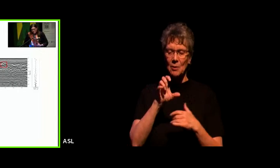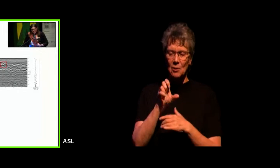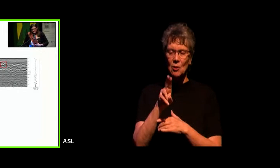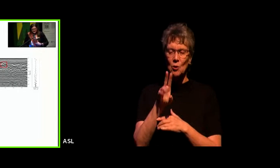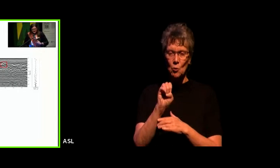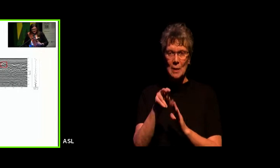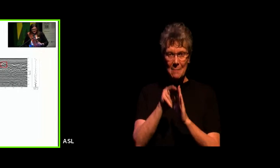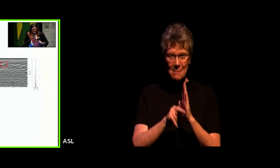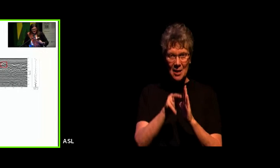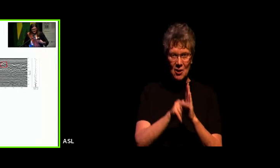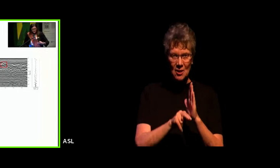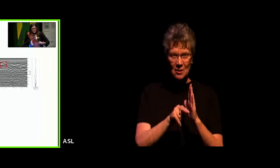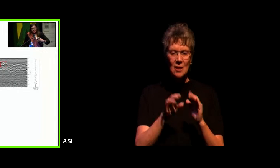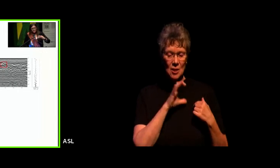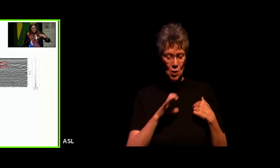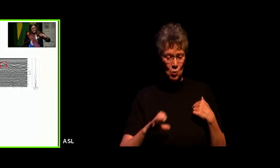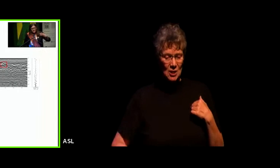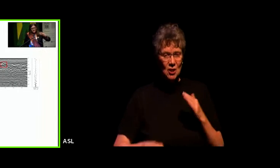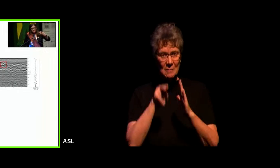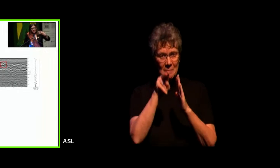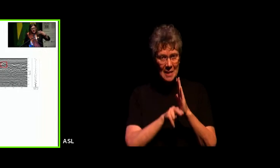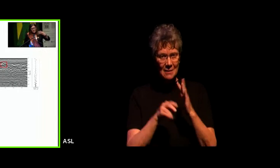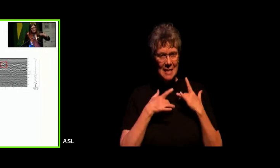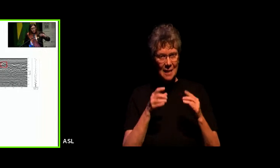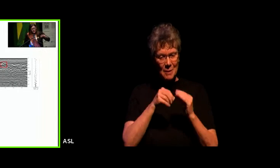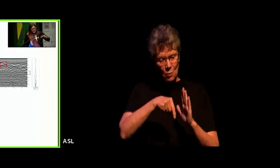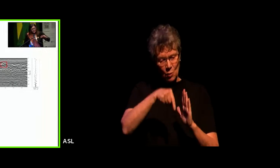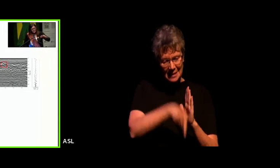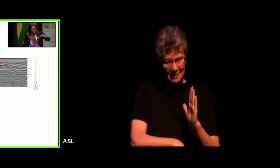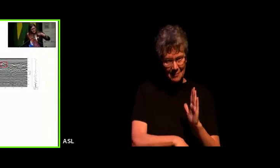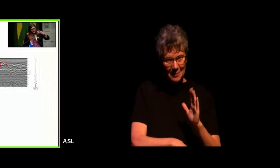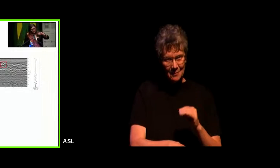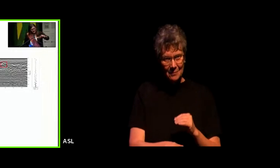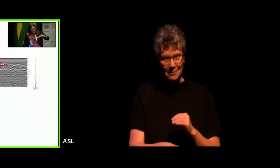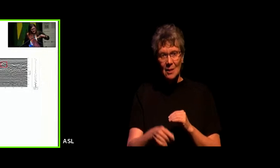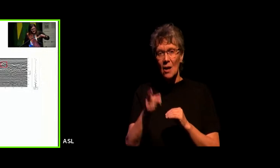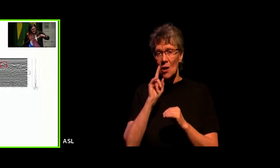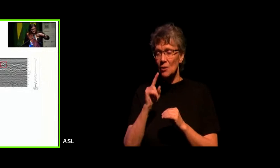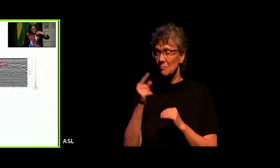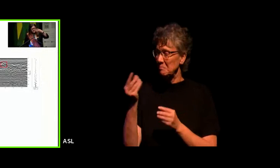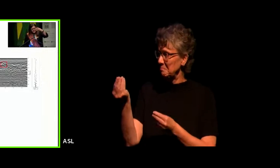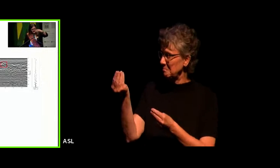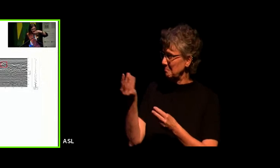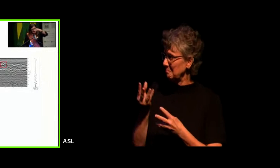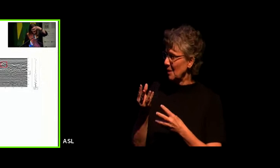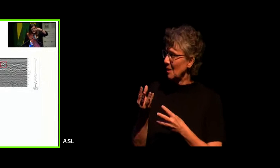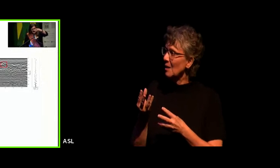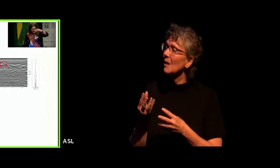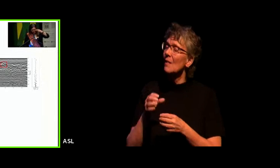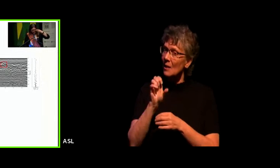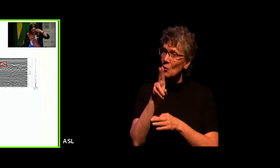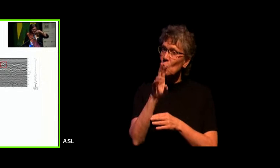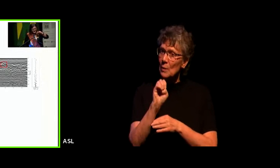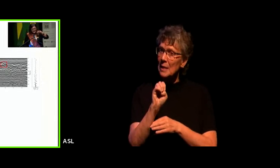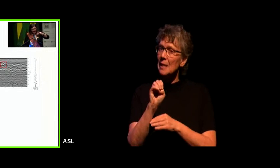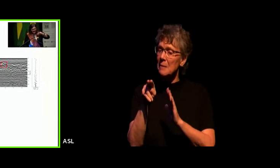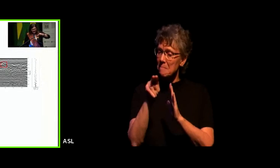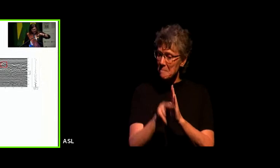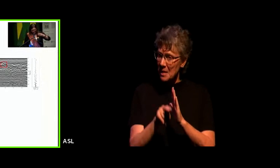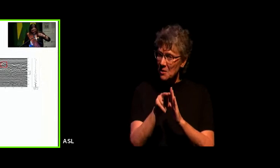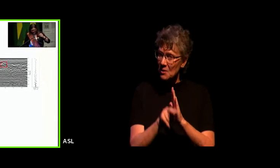shared with me is that oftentimes Cree burials would be above water, so near a water source, but on a higher point. And